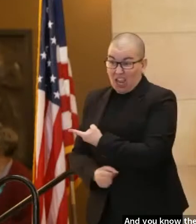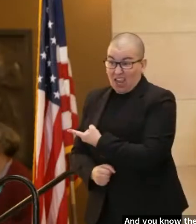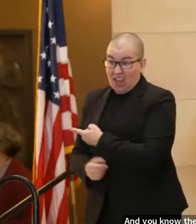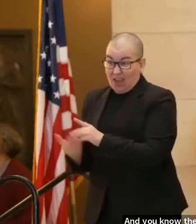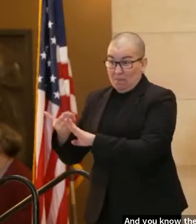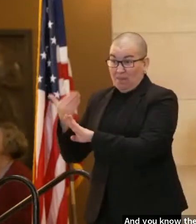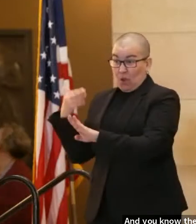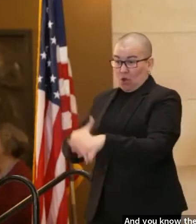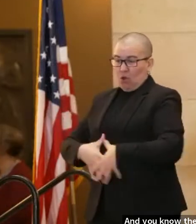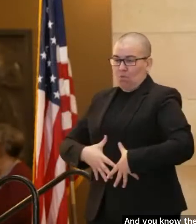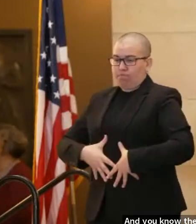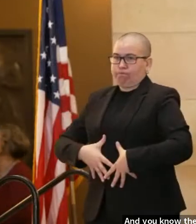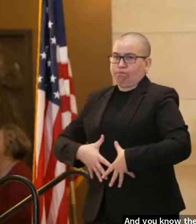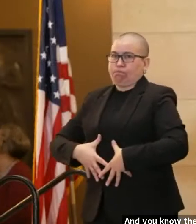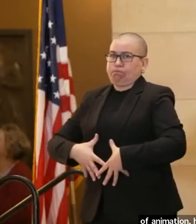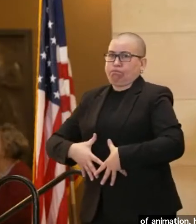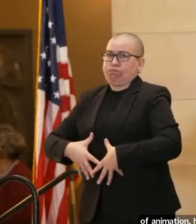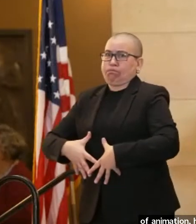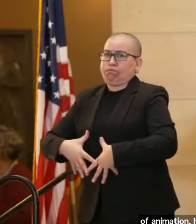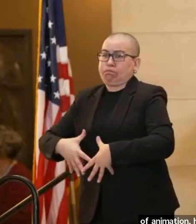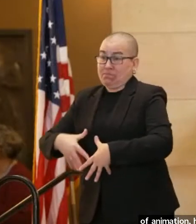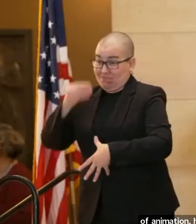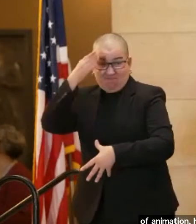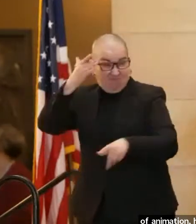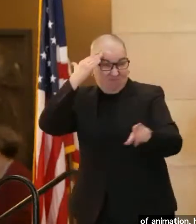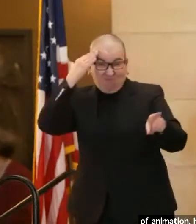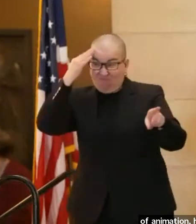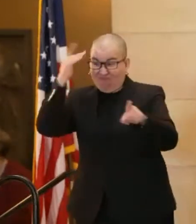Claus, you know what I'm talking about.